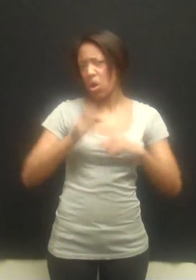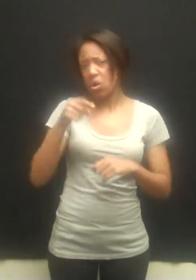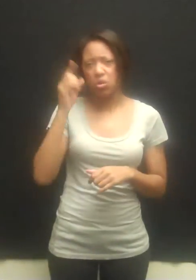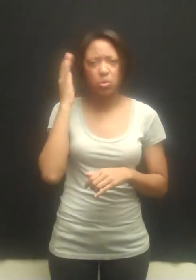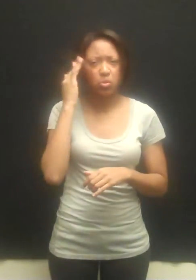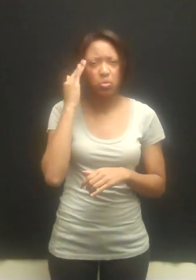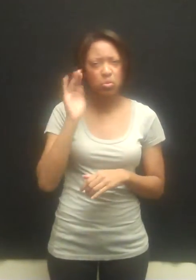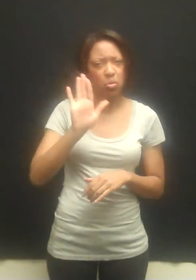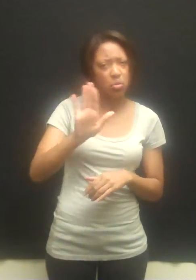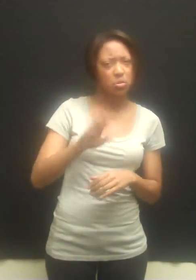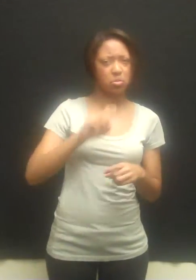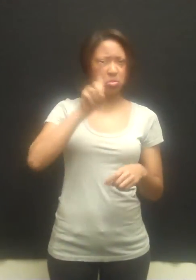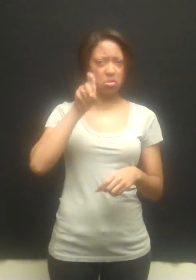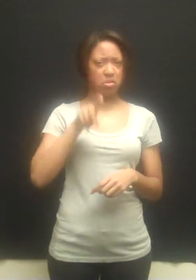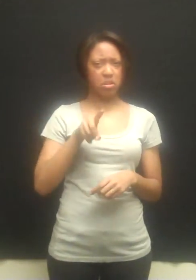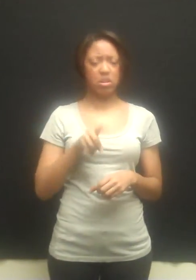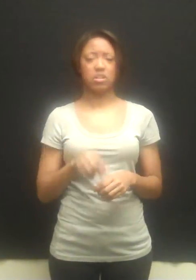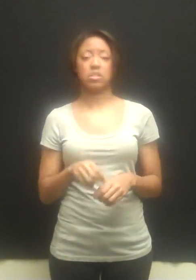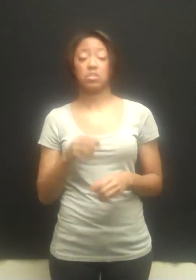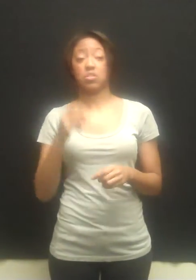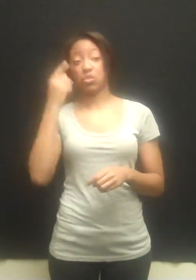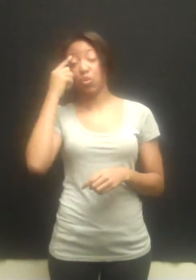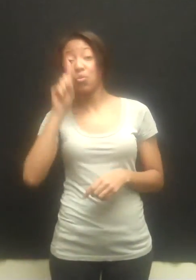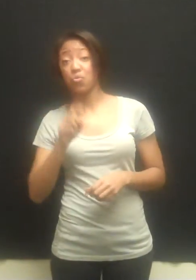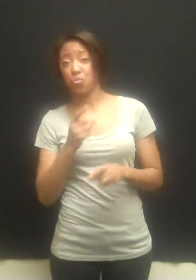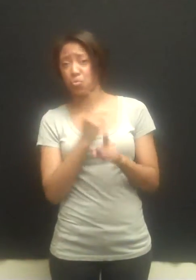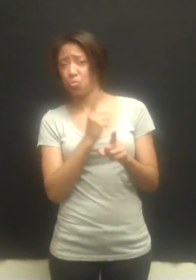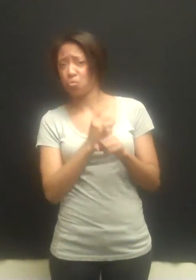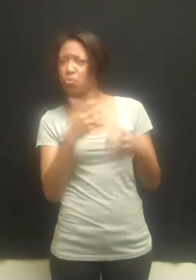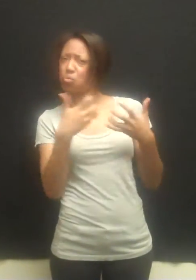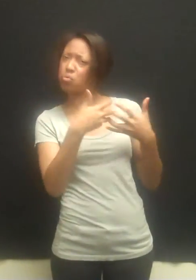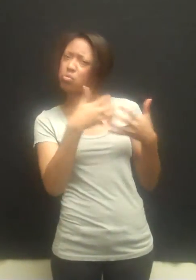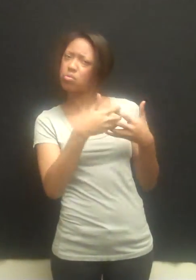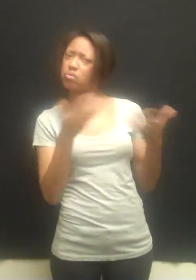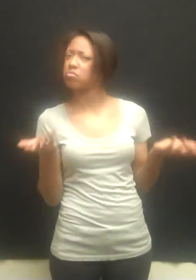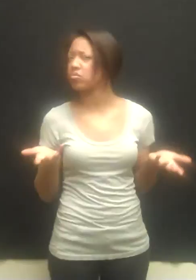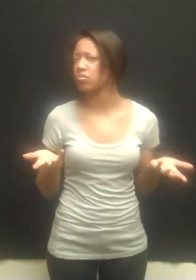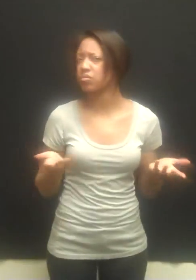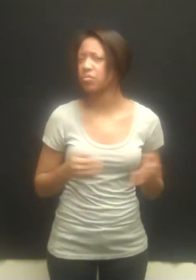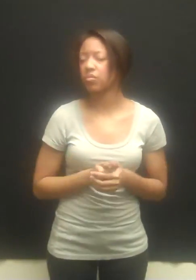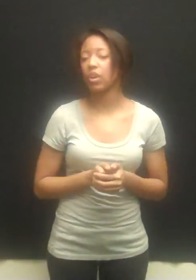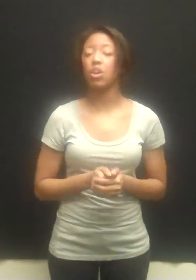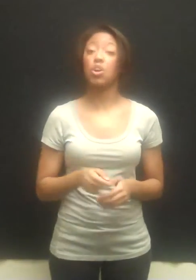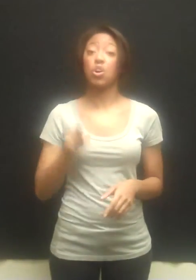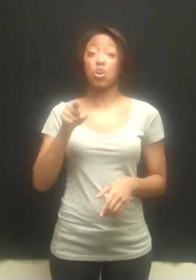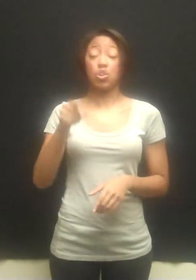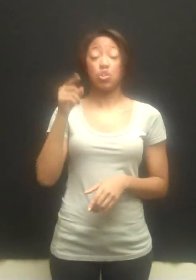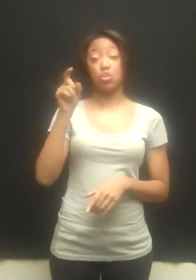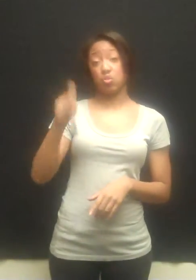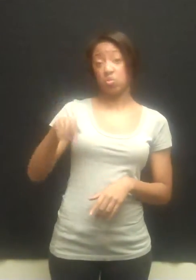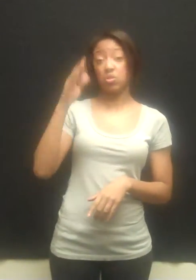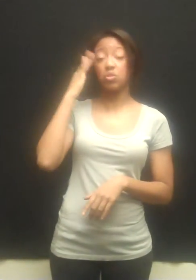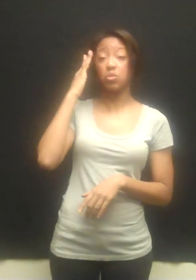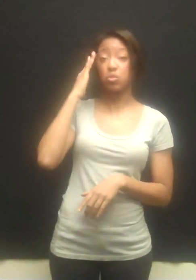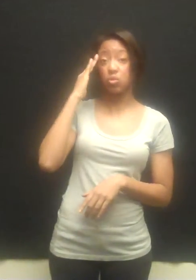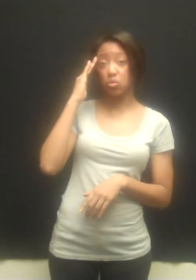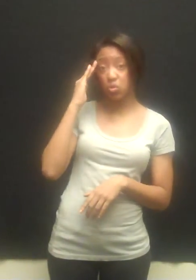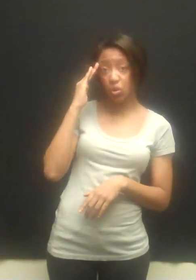Part of self-advocating and asking for the right accommodations is knowing what is available and commonly used in the workplace. And that's